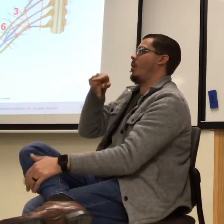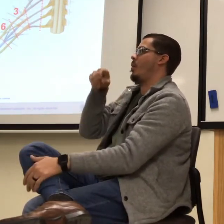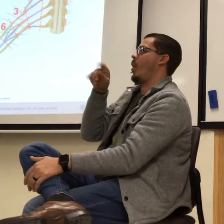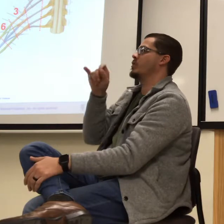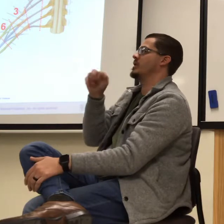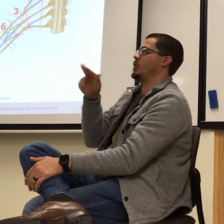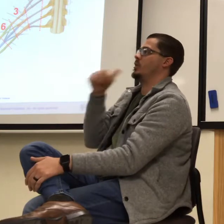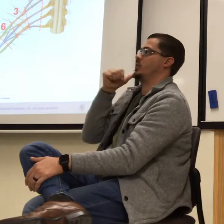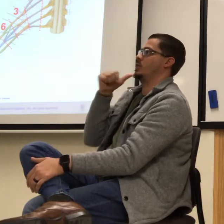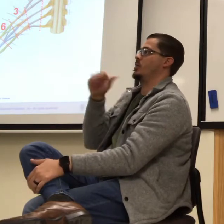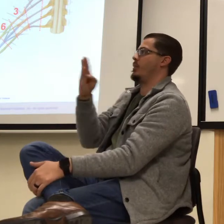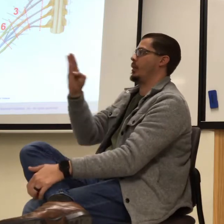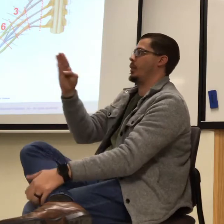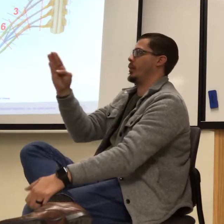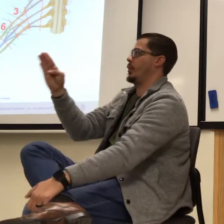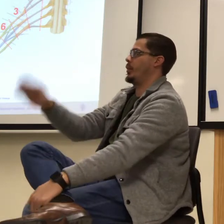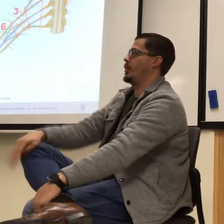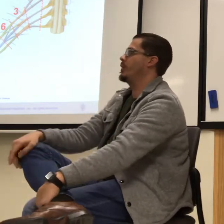blue.